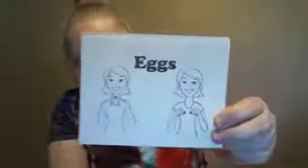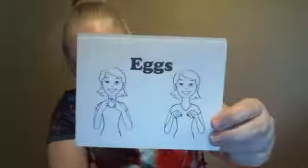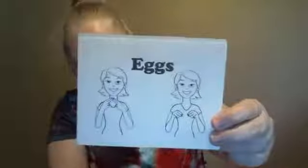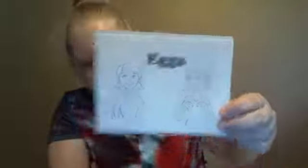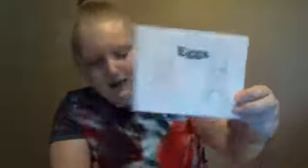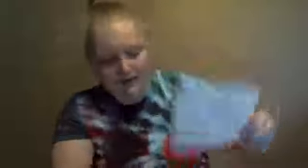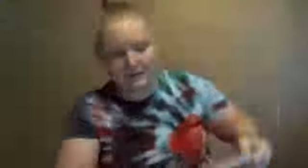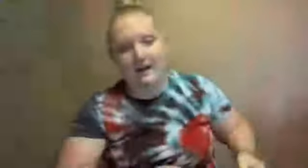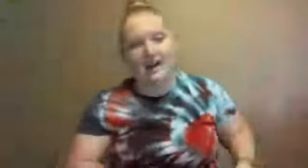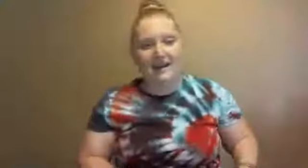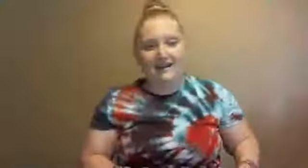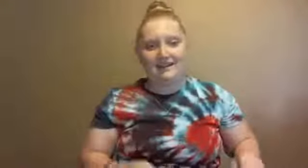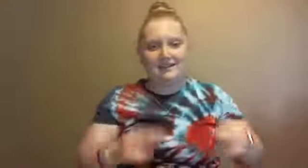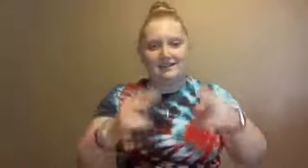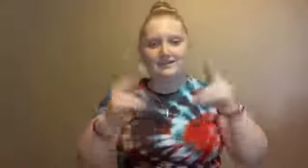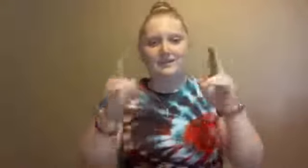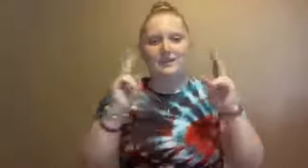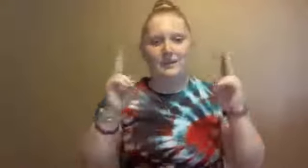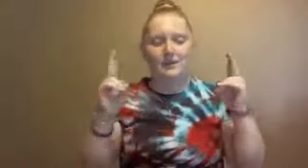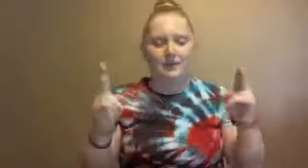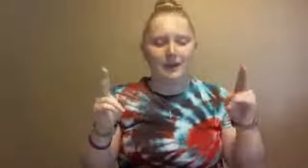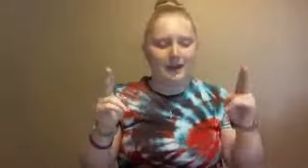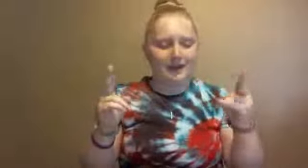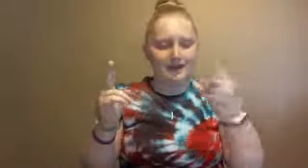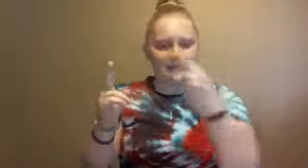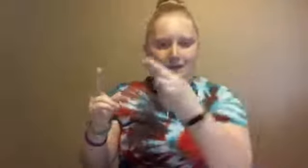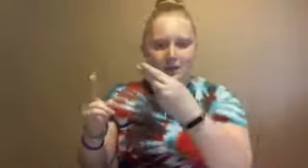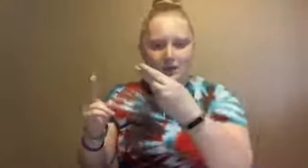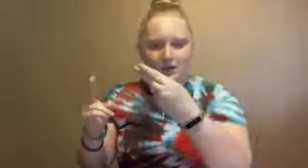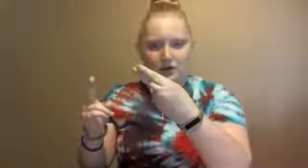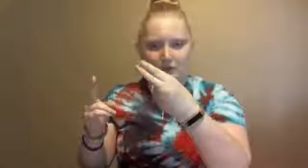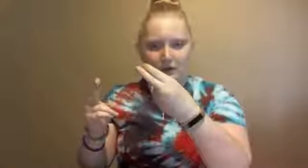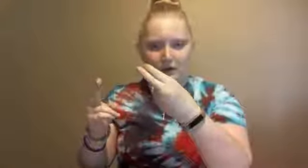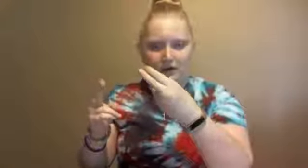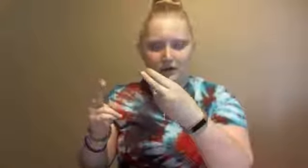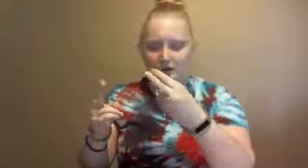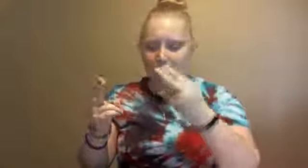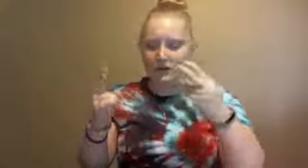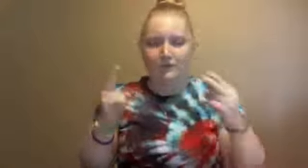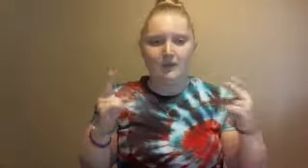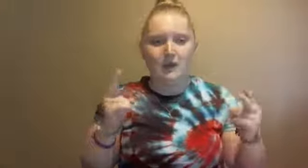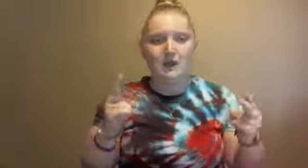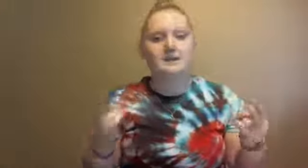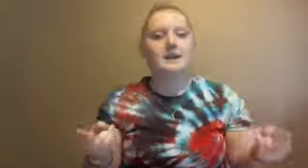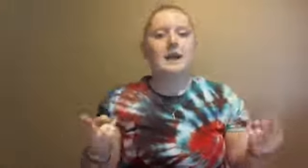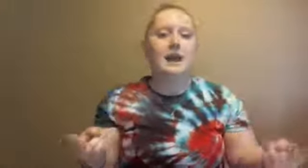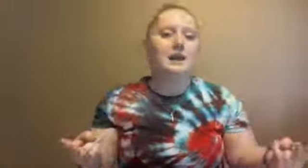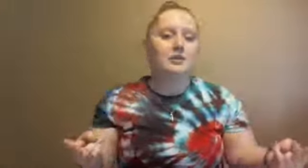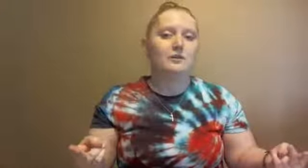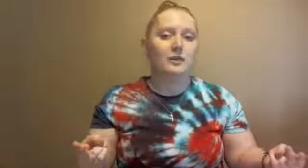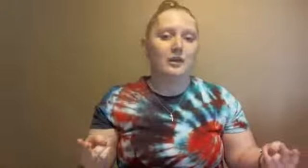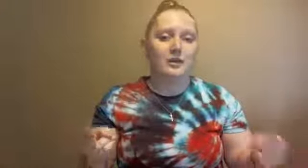next sign is eggs. So for eggs, you put your fingers in an H